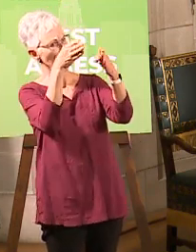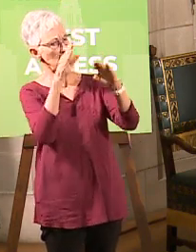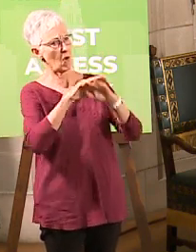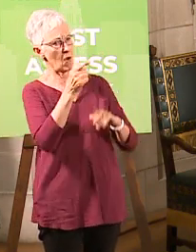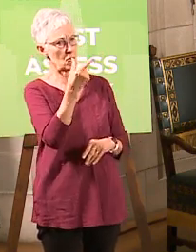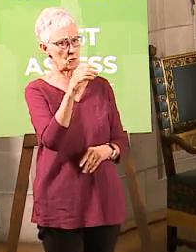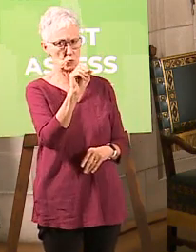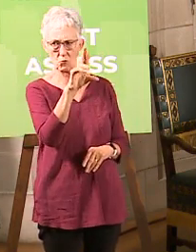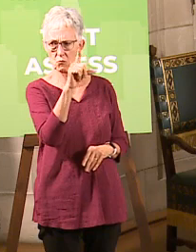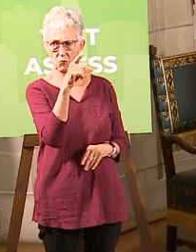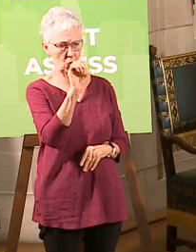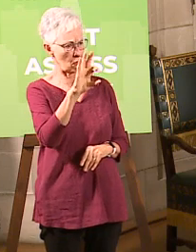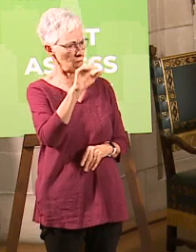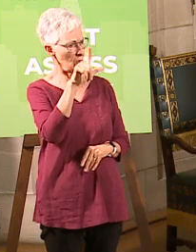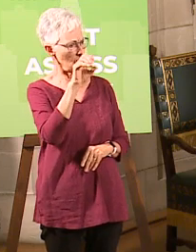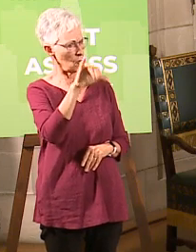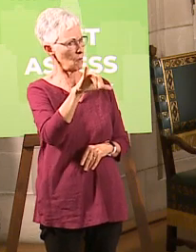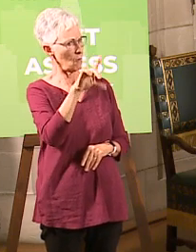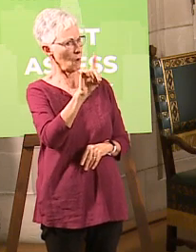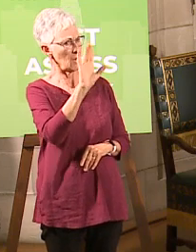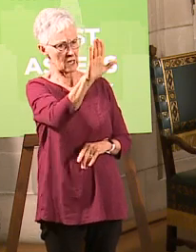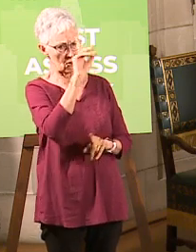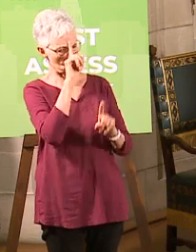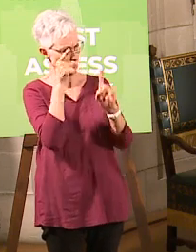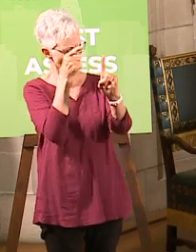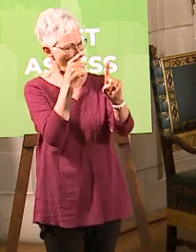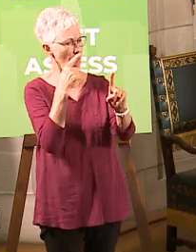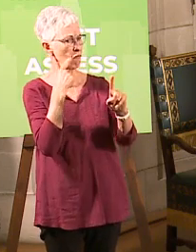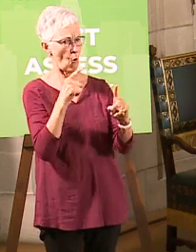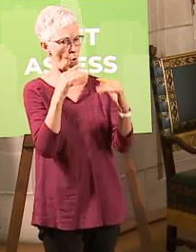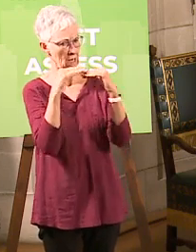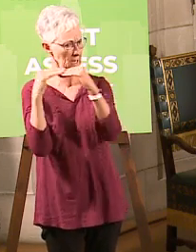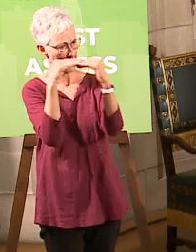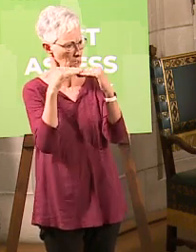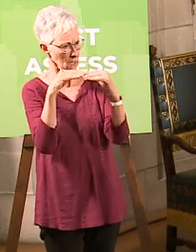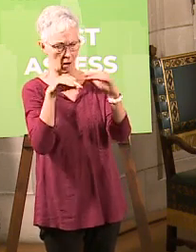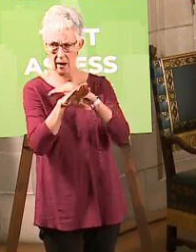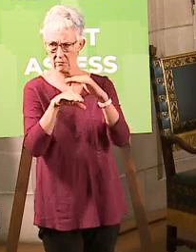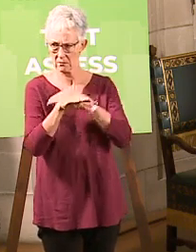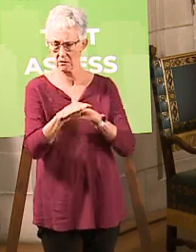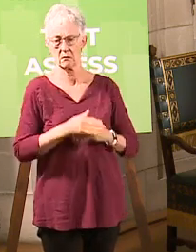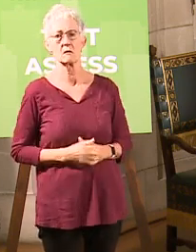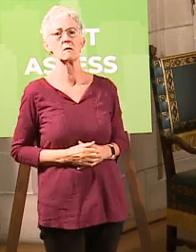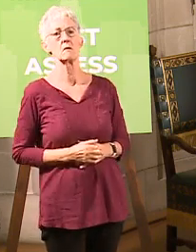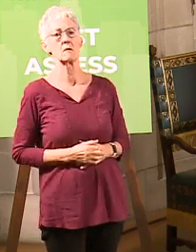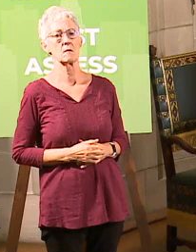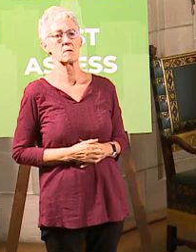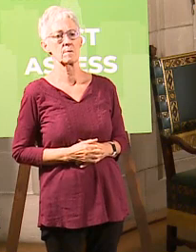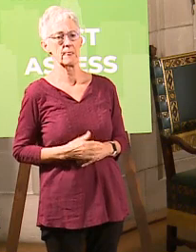However, what we saw this weekend with the violence, loss of life, and property destruction